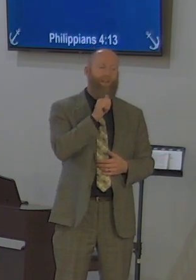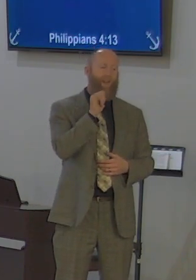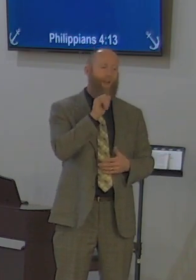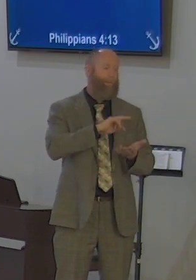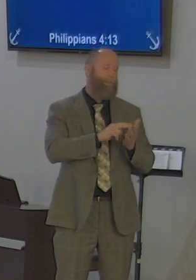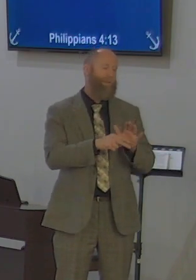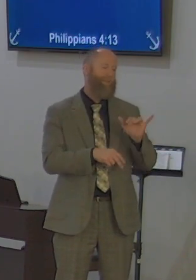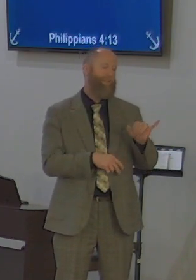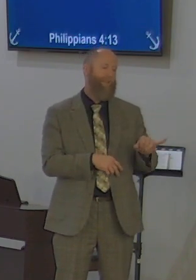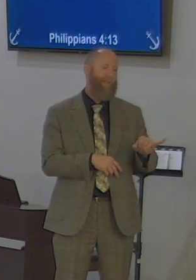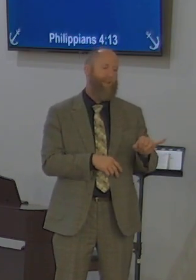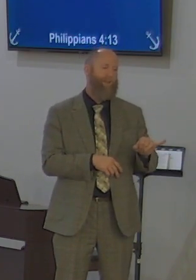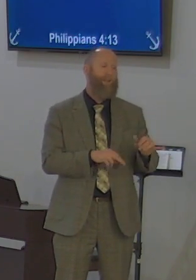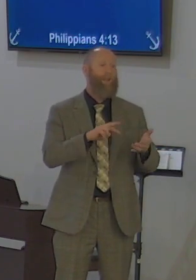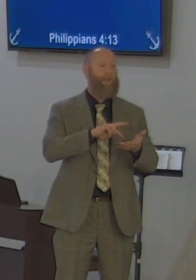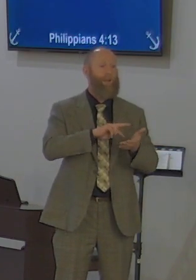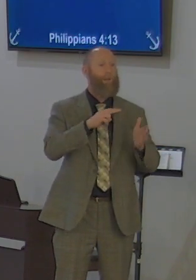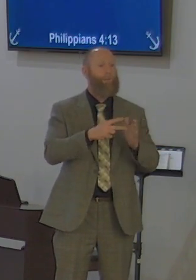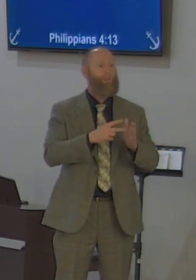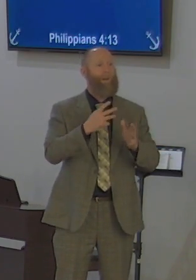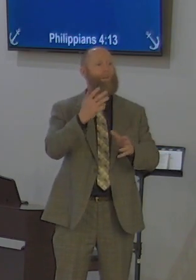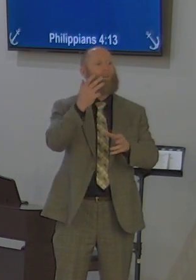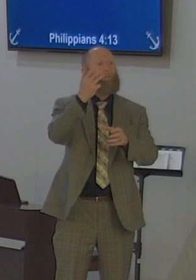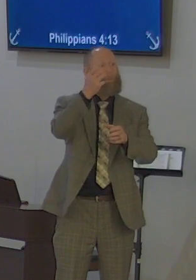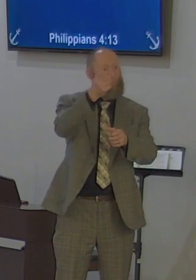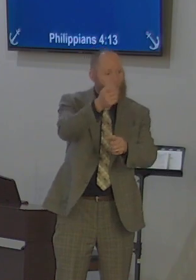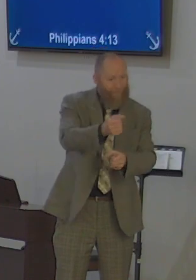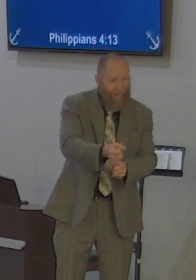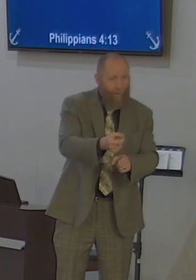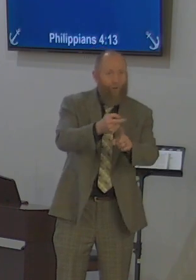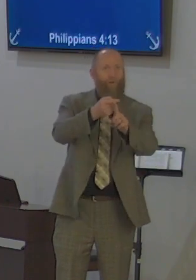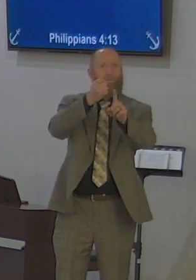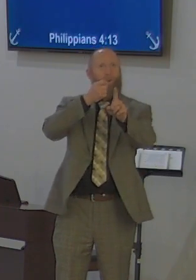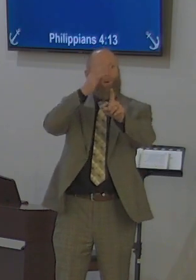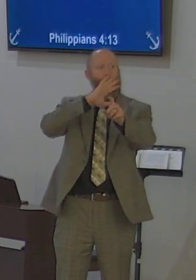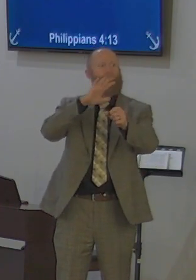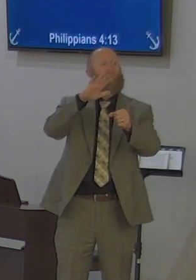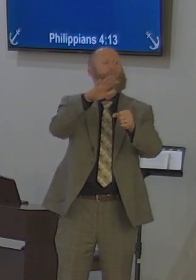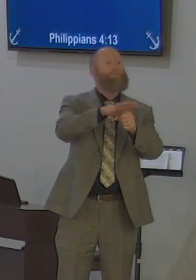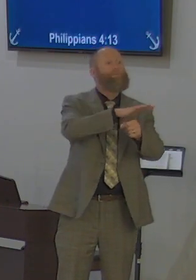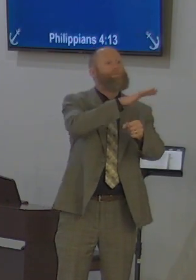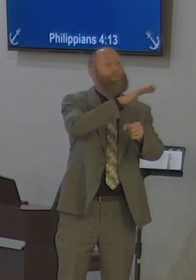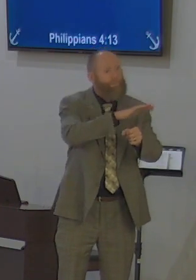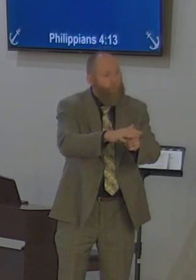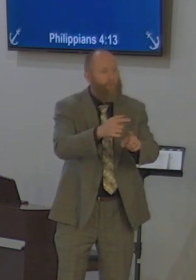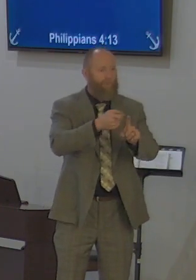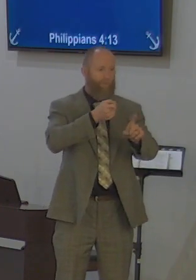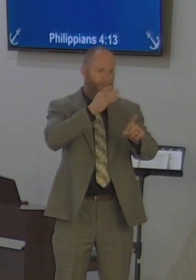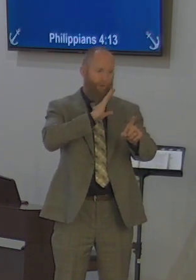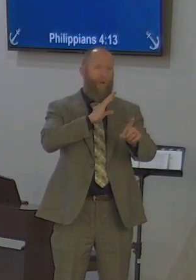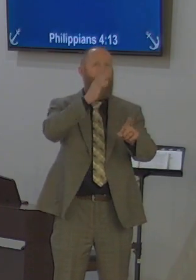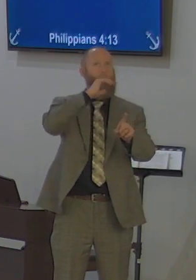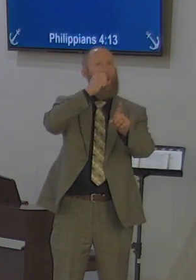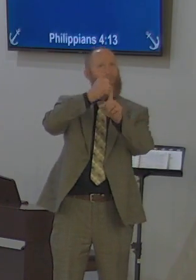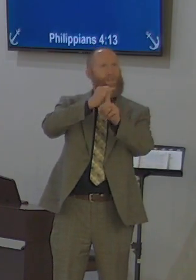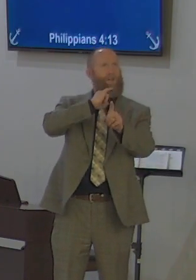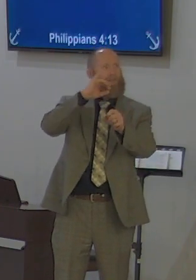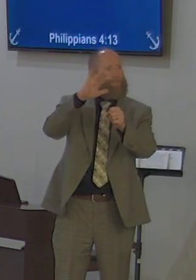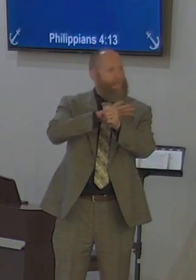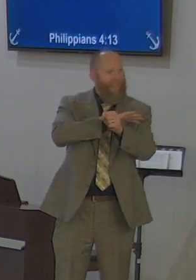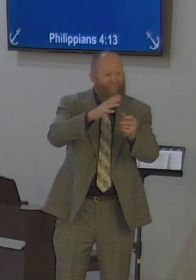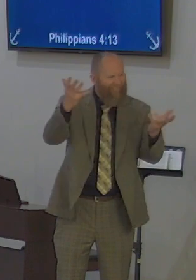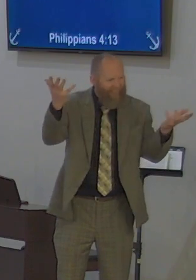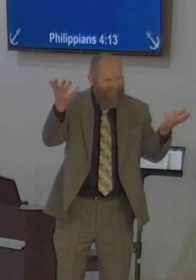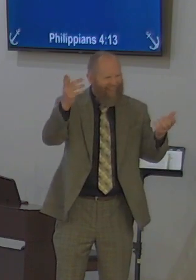This is the power of God. This is the fullness of God. This is all that God is, that he's learned I can do